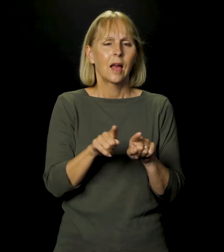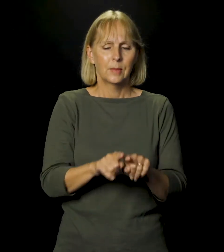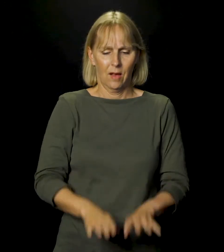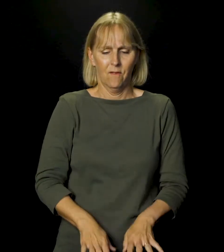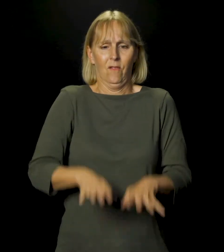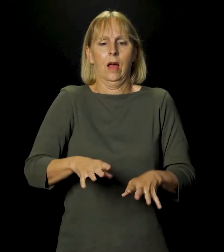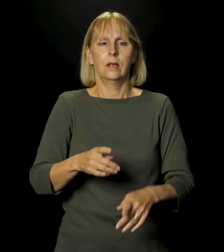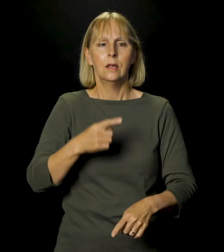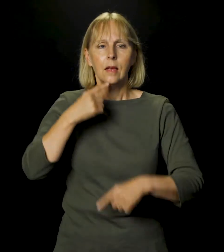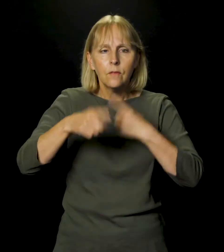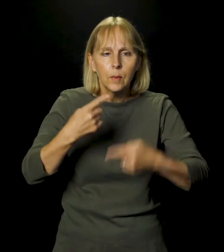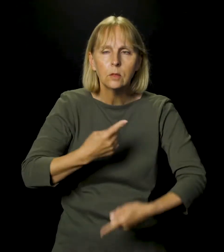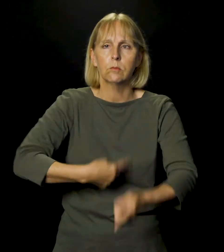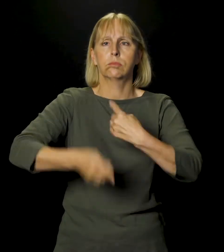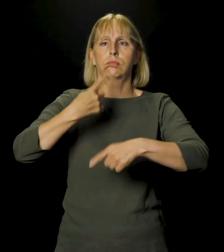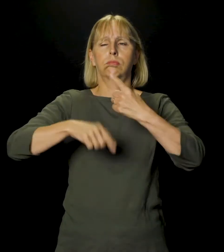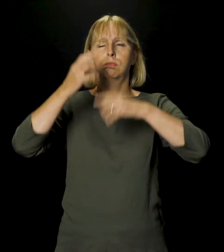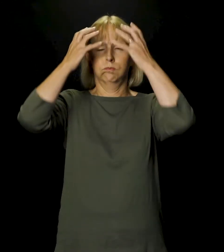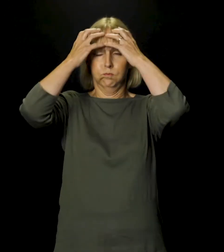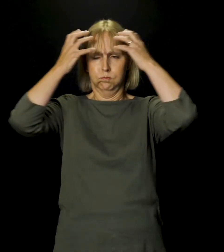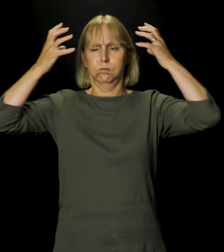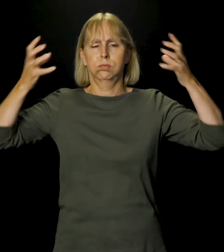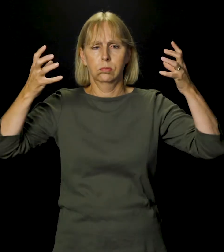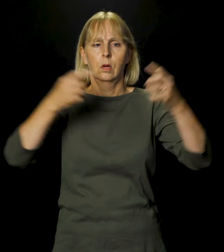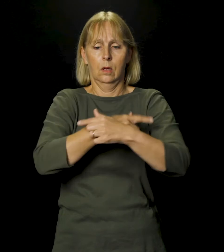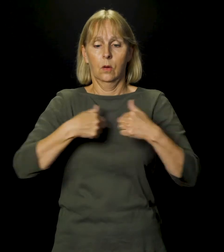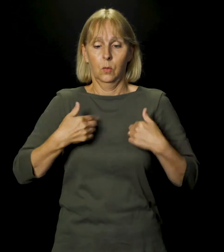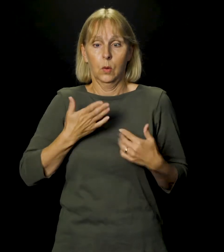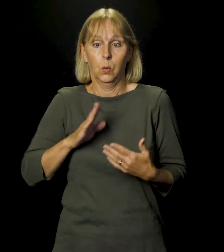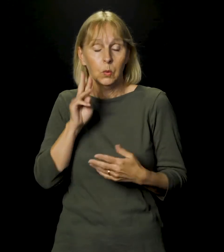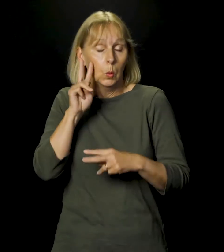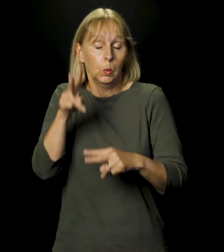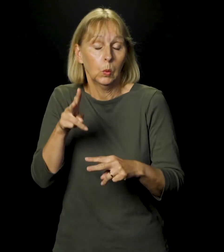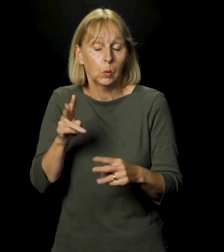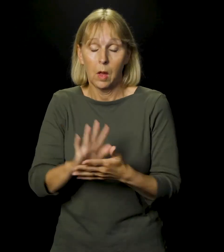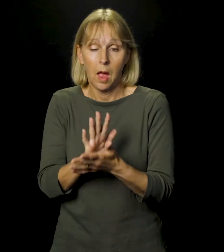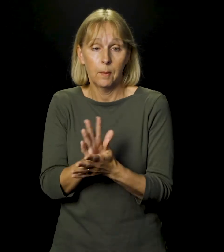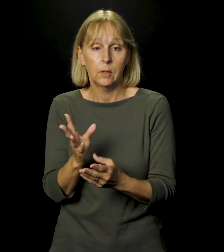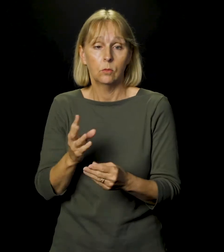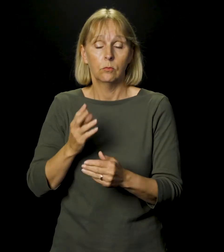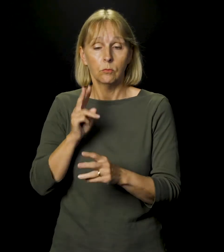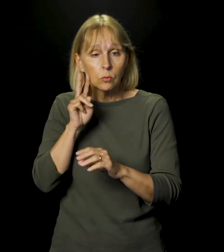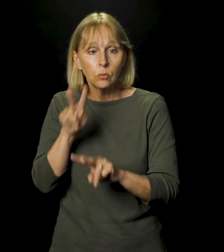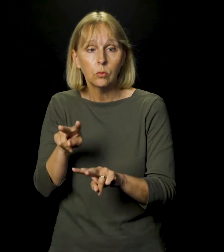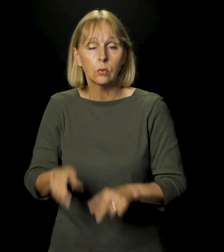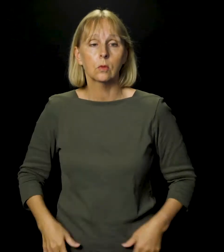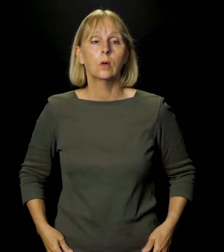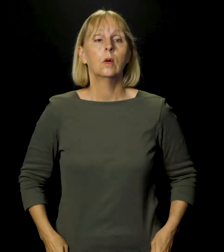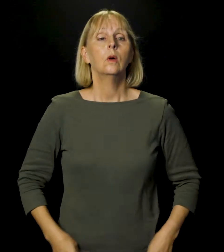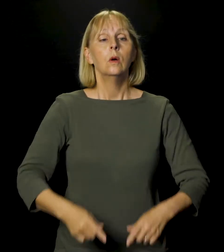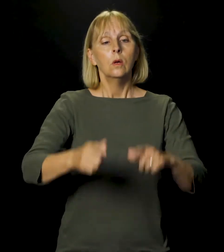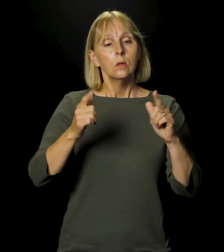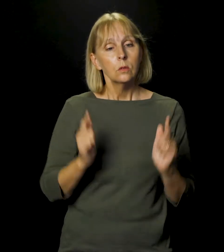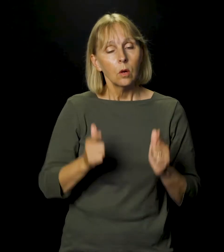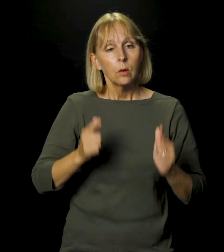of which it seems we're pretty happy to dive headfirst into. And of course, so much of the information available to us